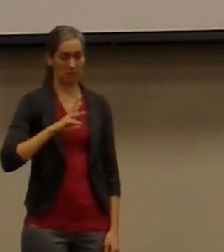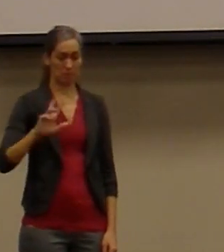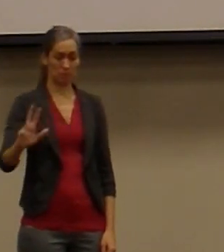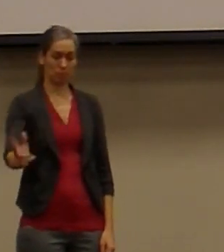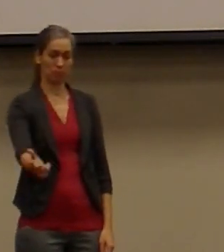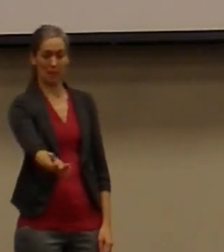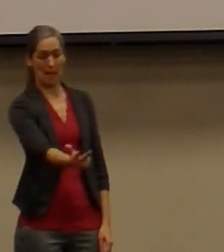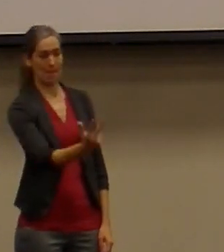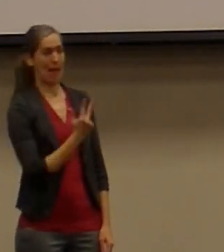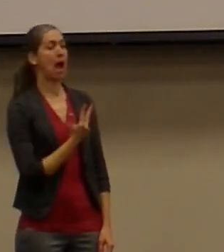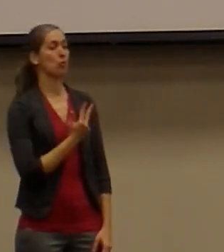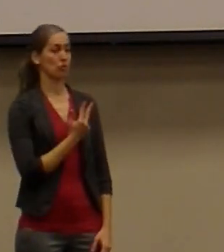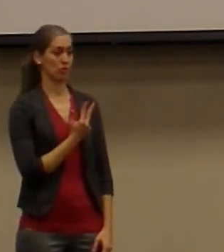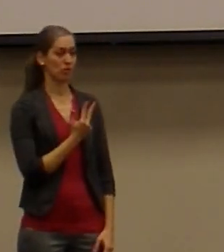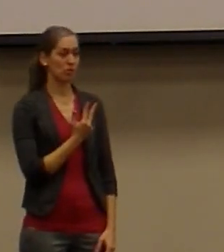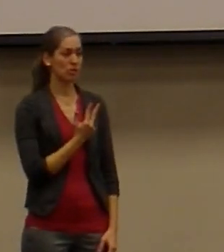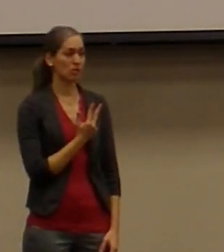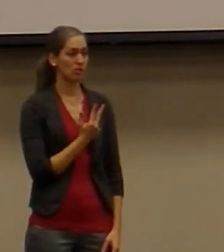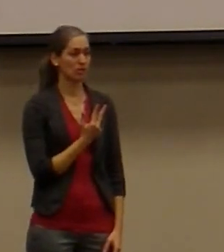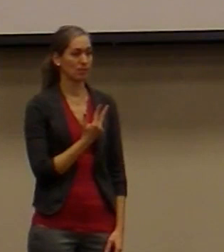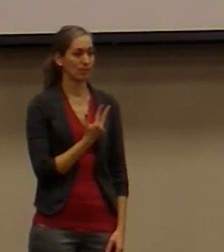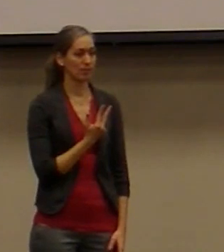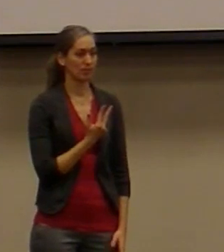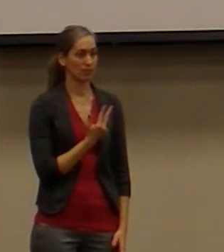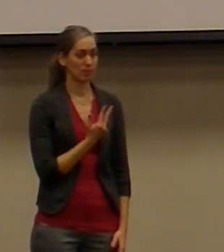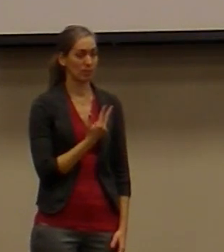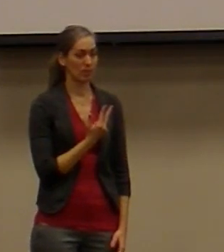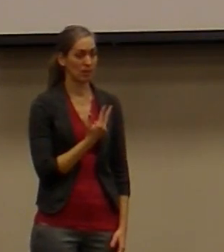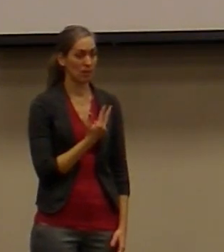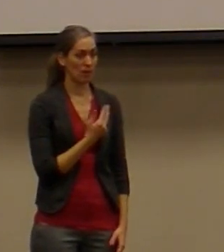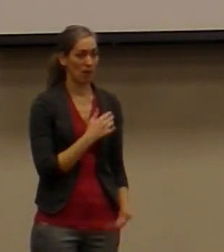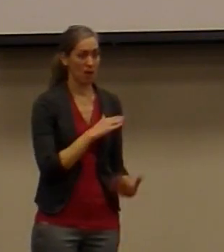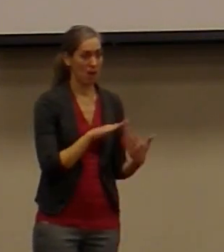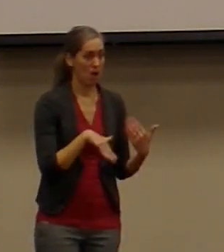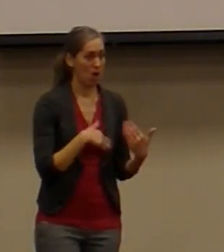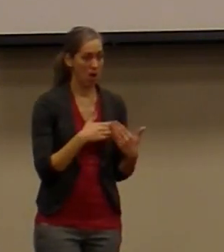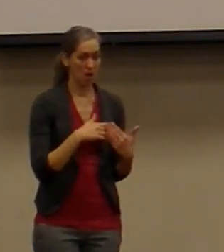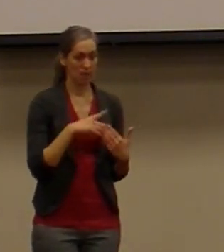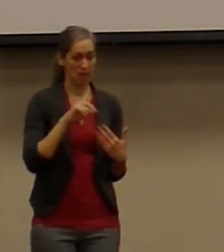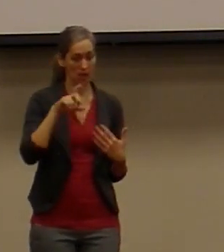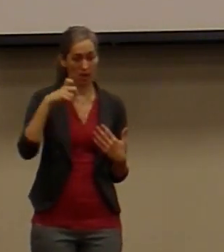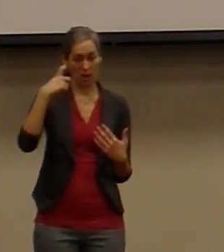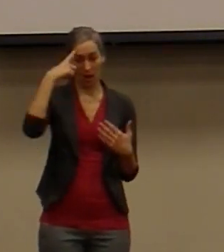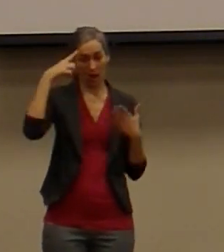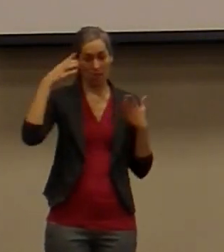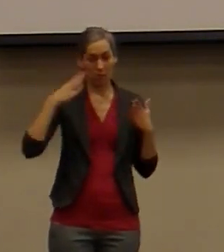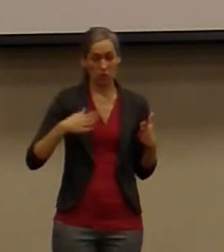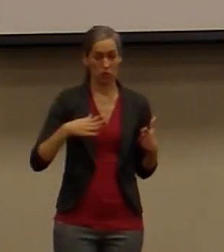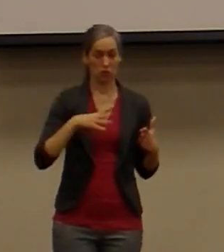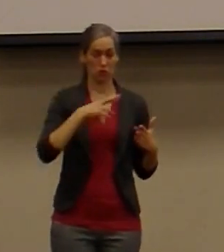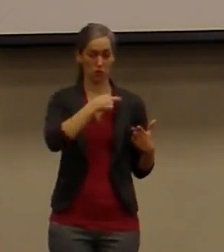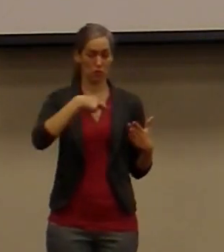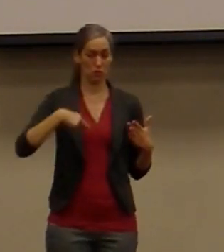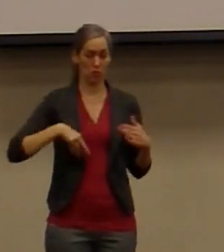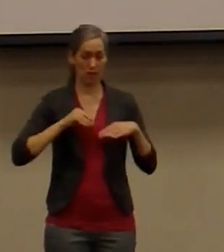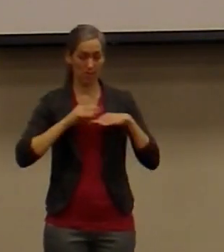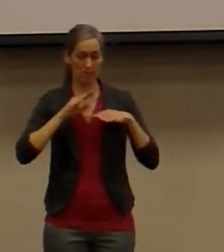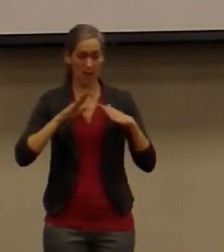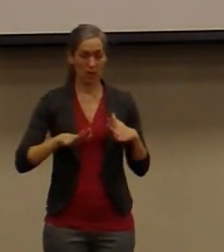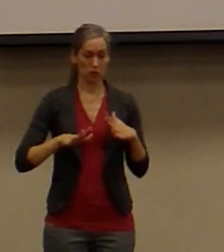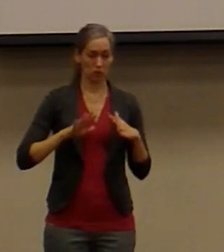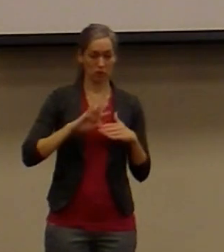Abednego came out of the fire. The satraps, prefects, governors, and royal advisors crowded around them.